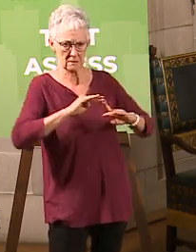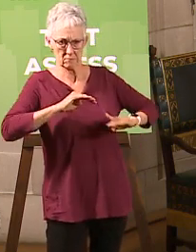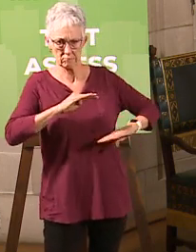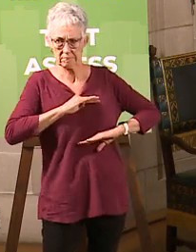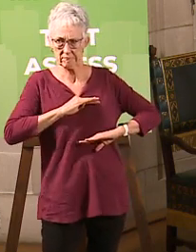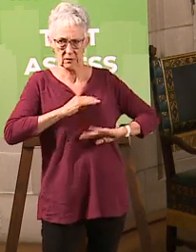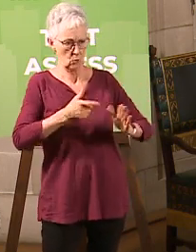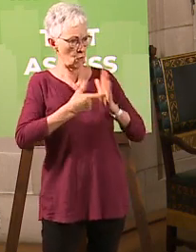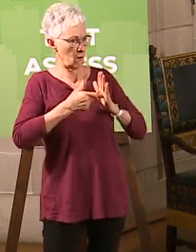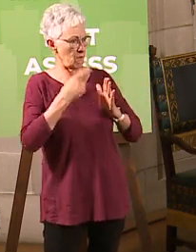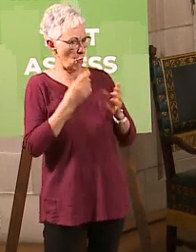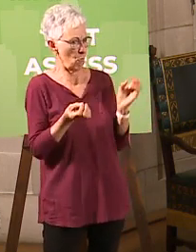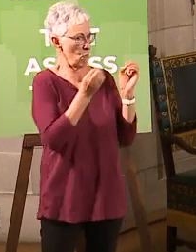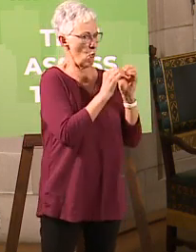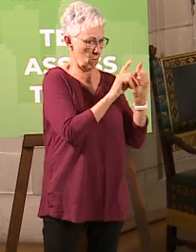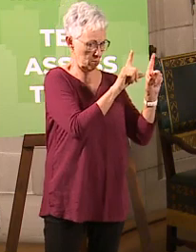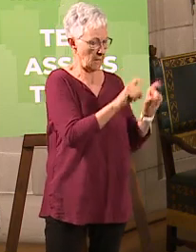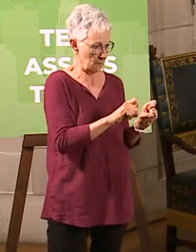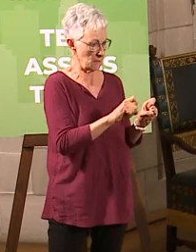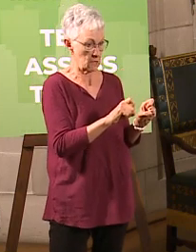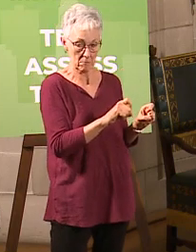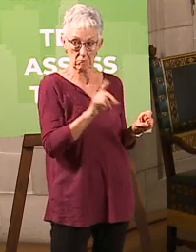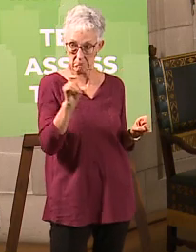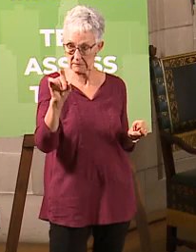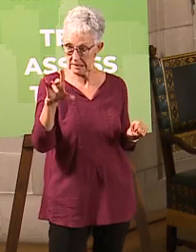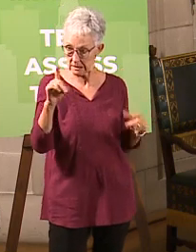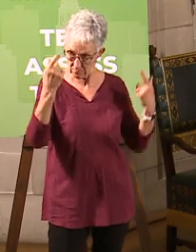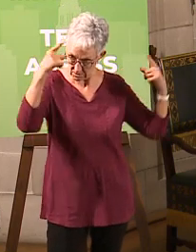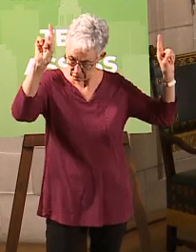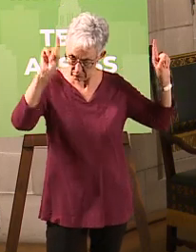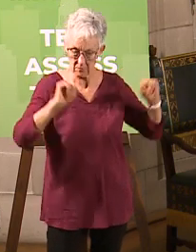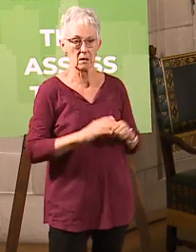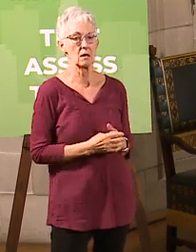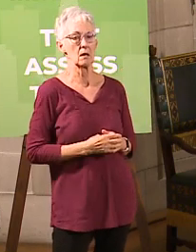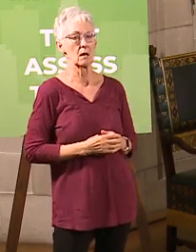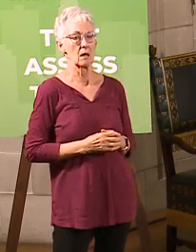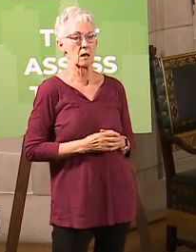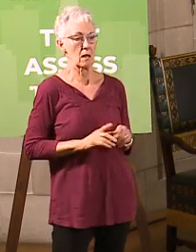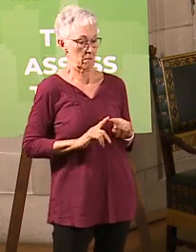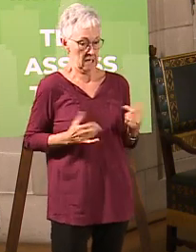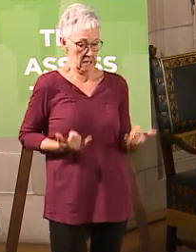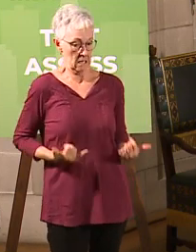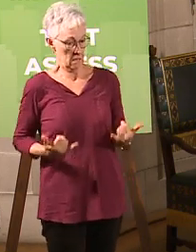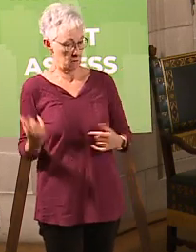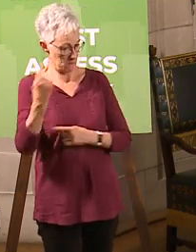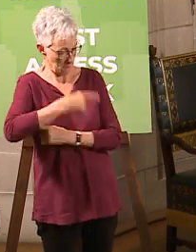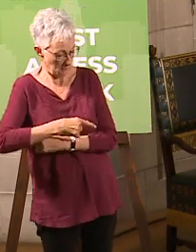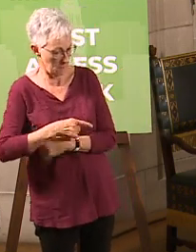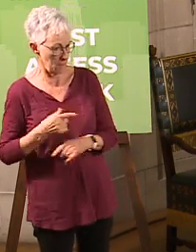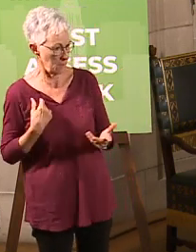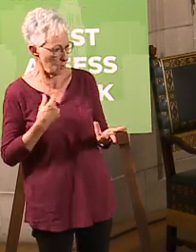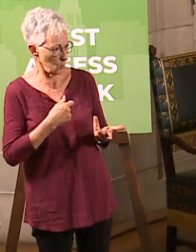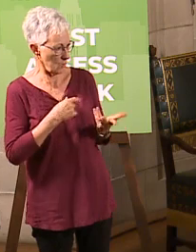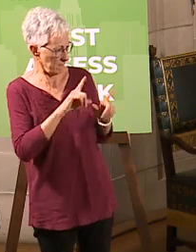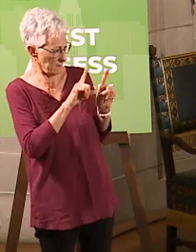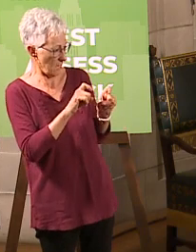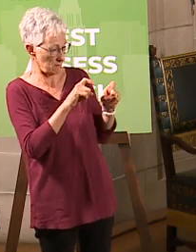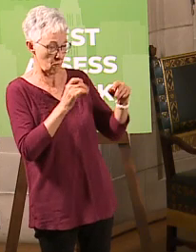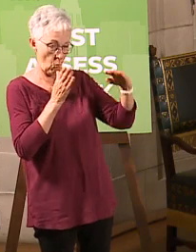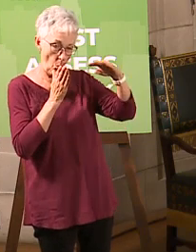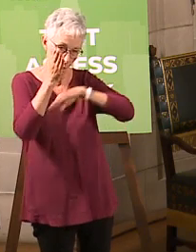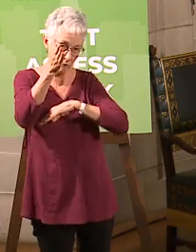federal law? Test Nebraska is one way that we have to be able to get tested here in Nebraska. We wanted to make sure we got